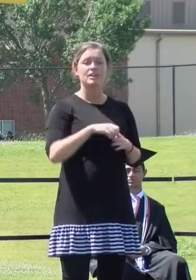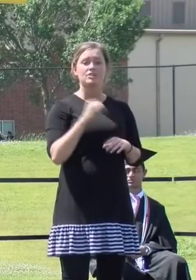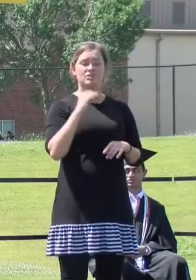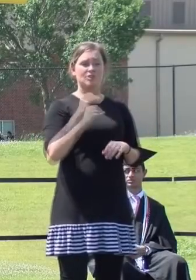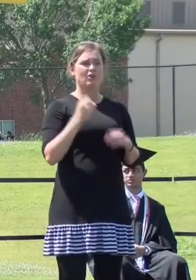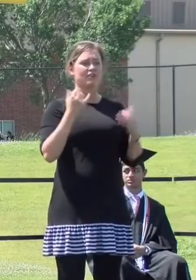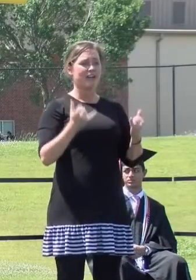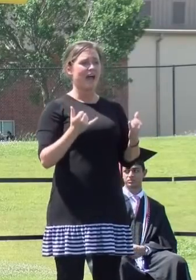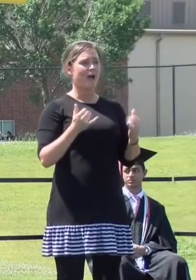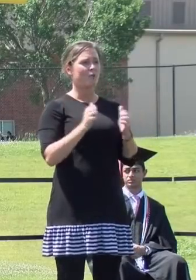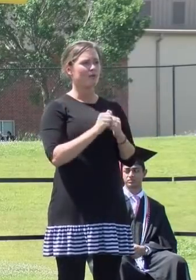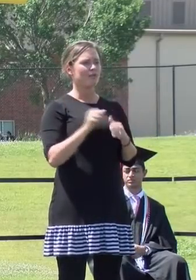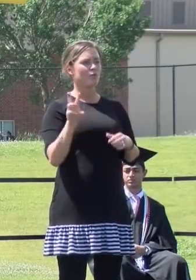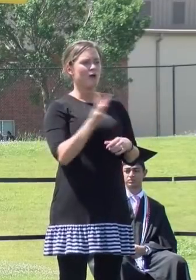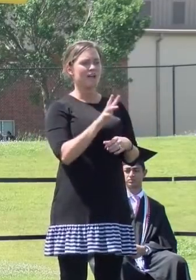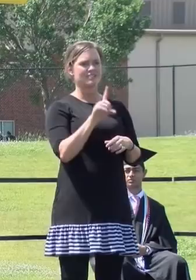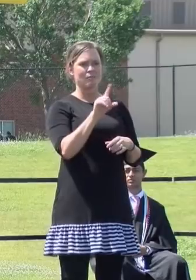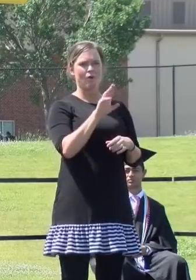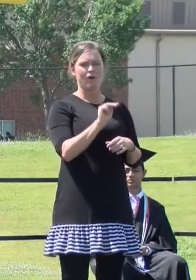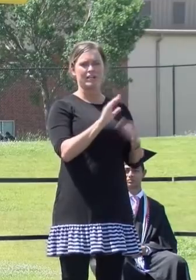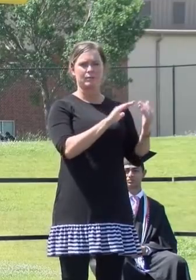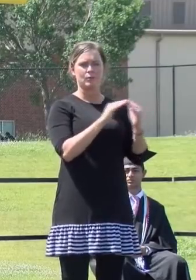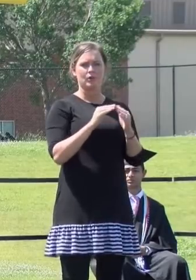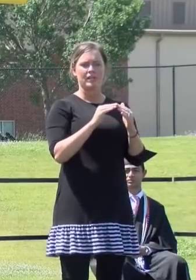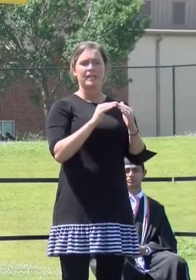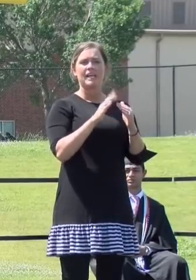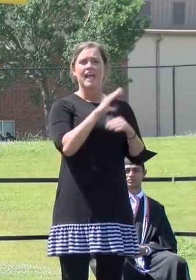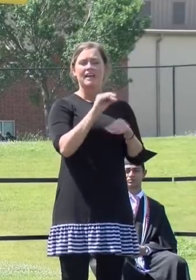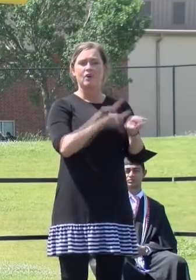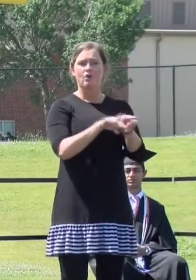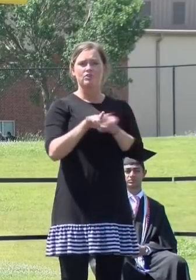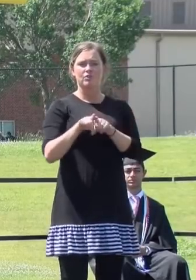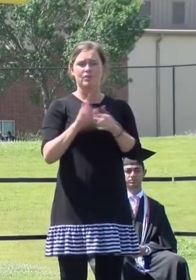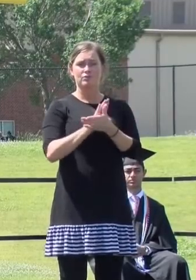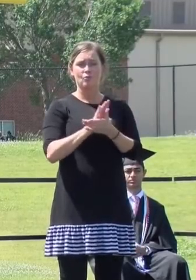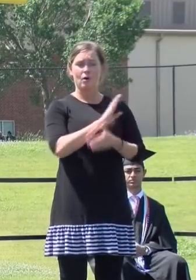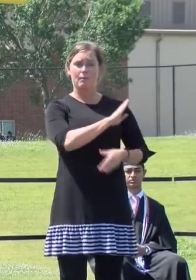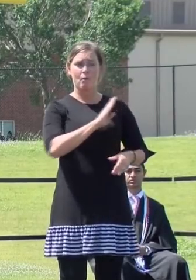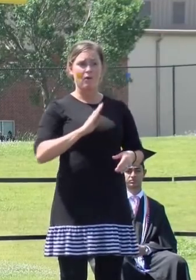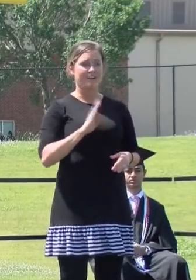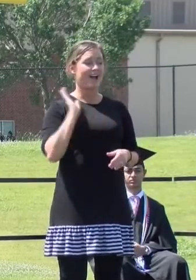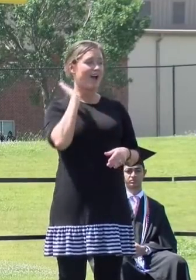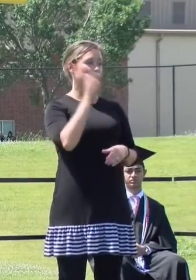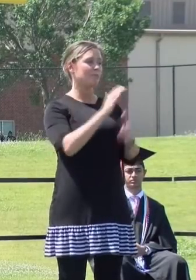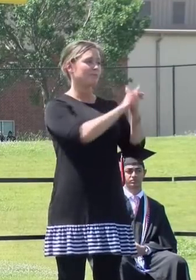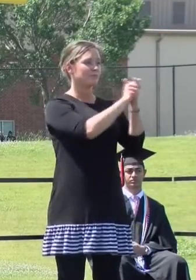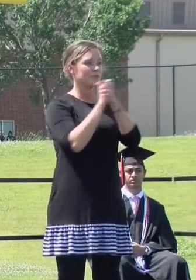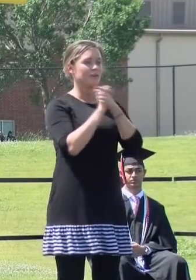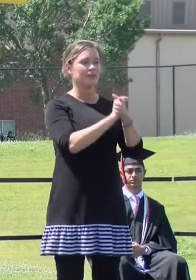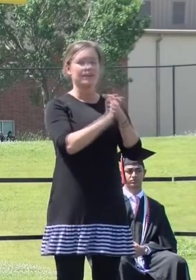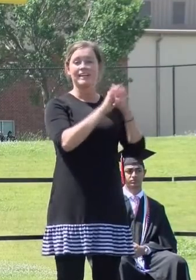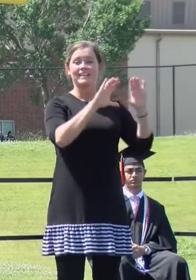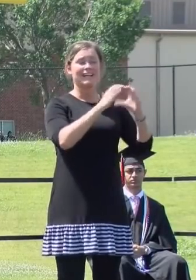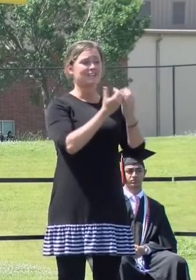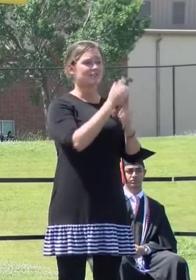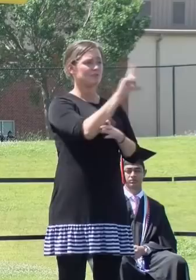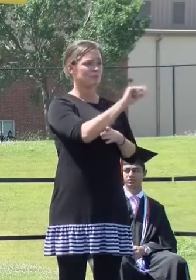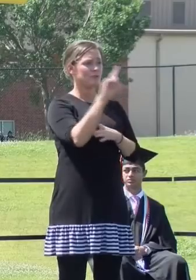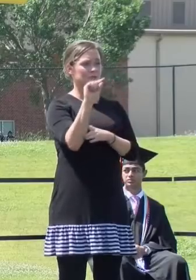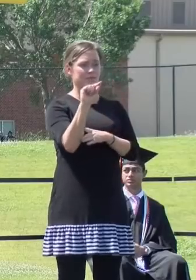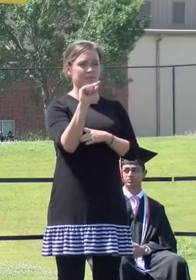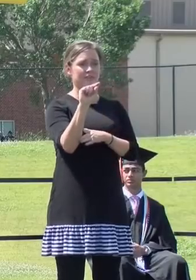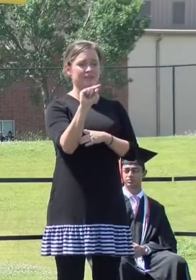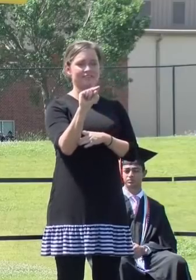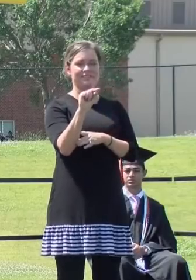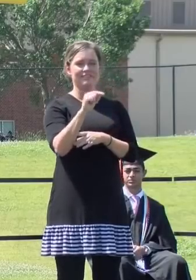So on behalf of the West Des Moines community and the school board, I congratulate you, class of 2020.